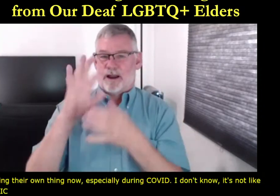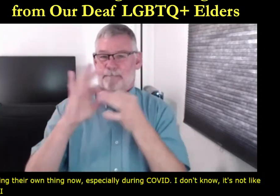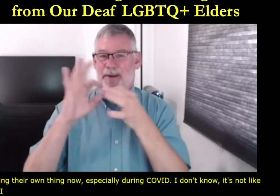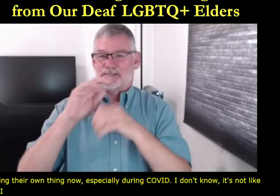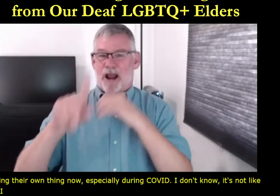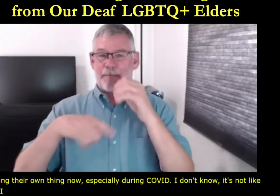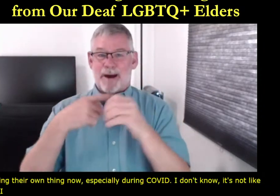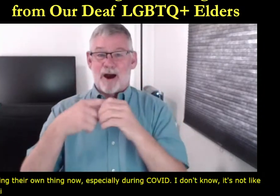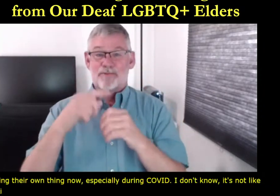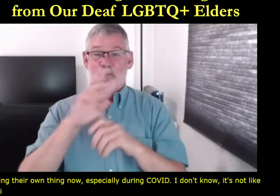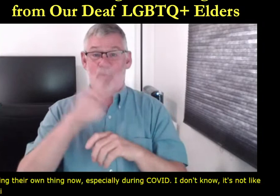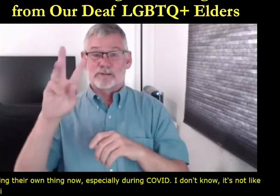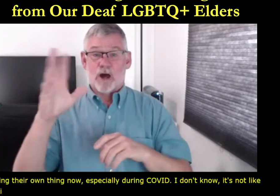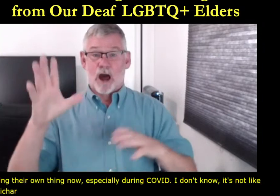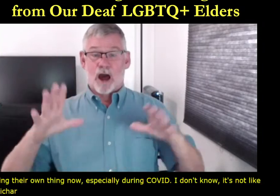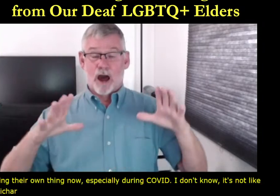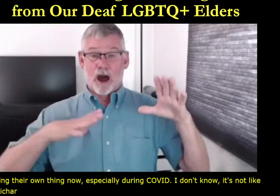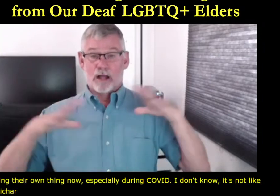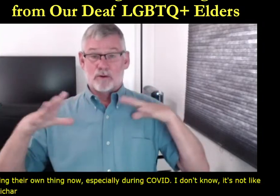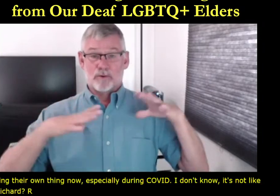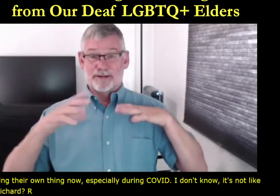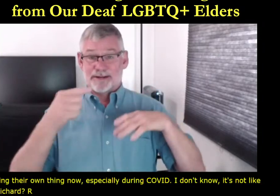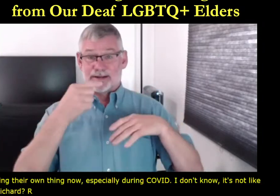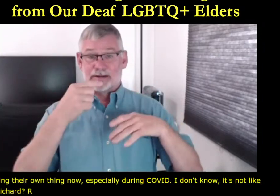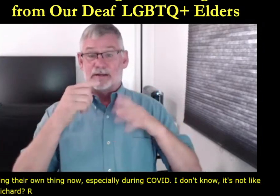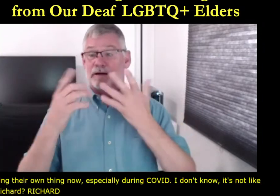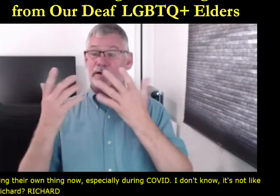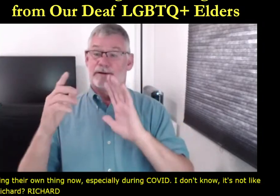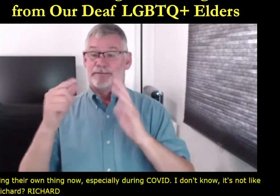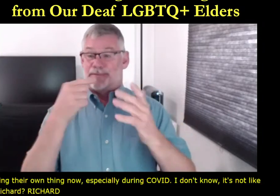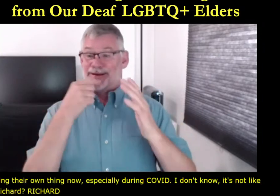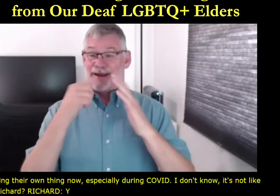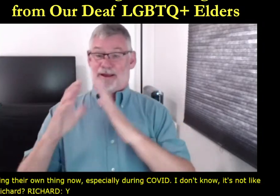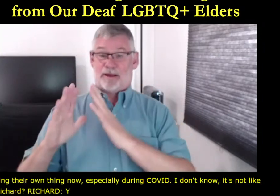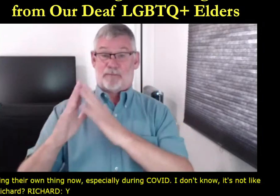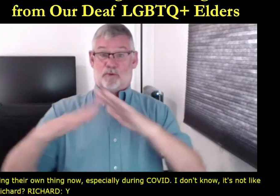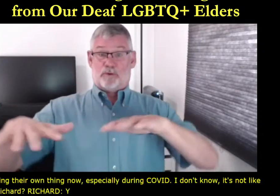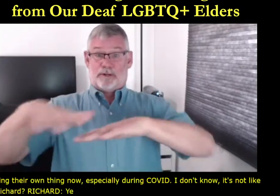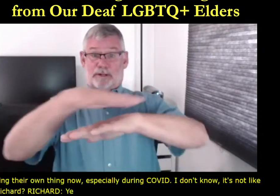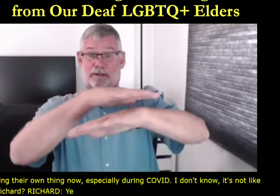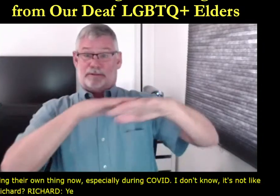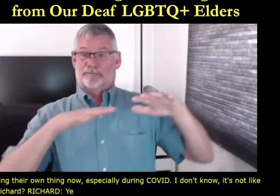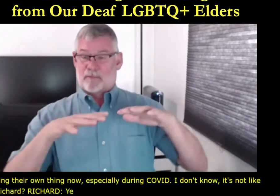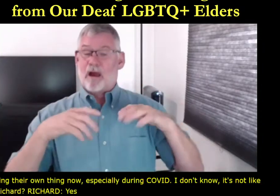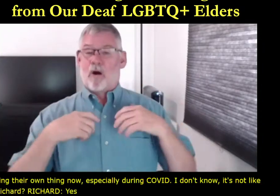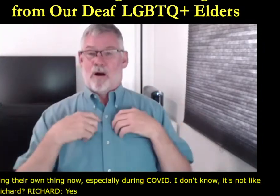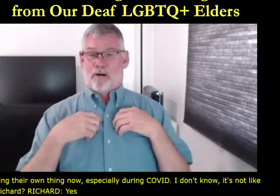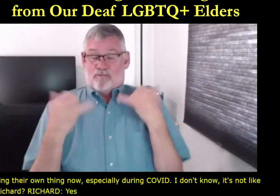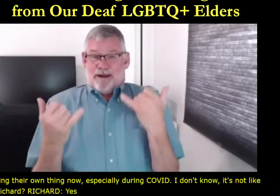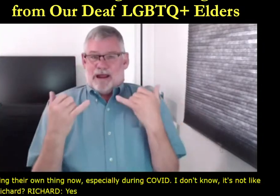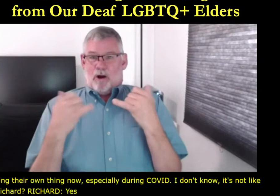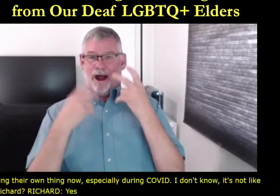um to what don mentioned about west hollywood the gays the gay community in that area